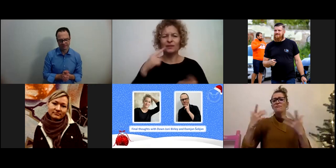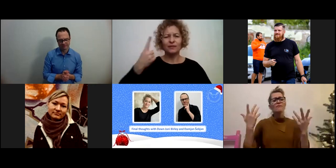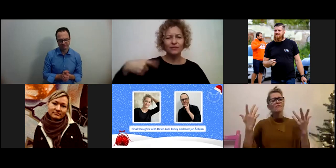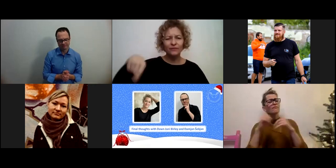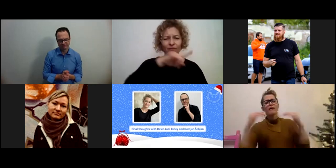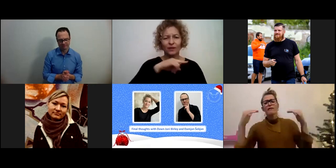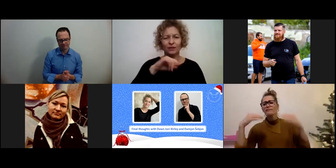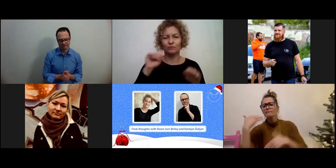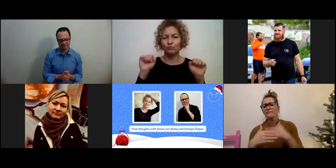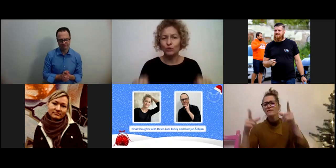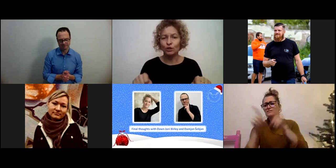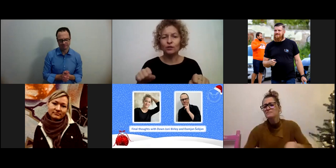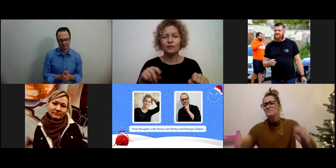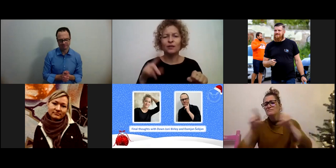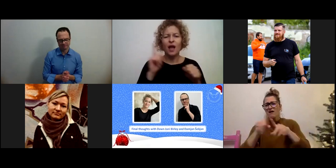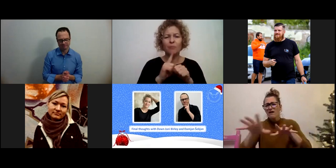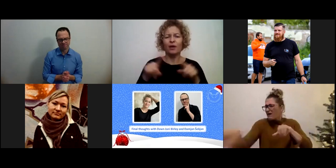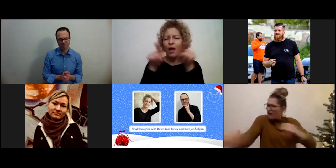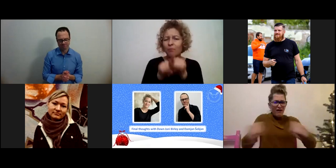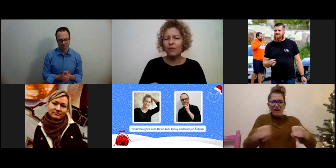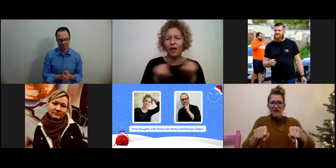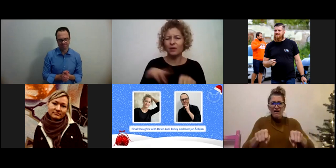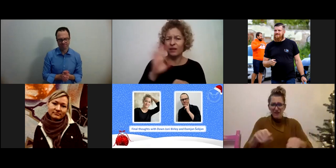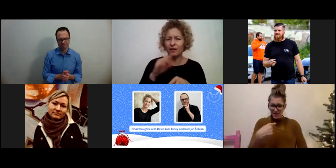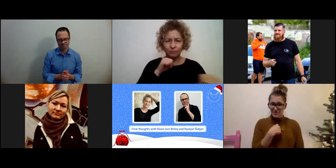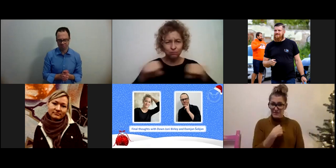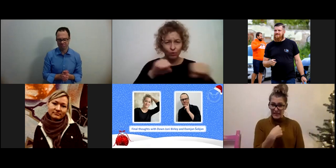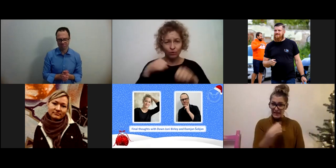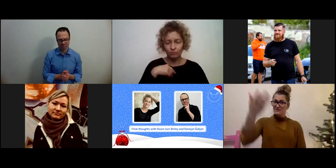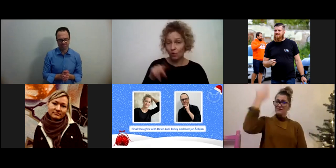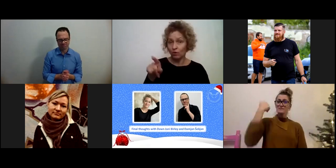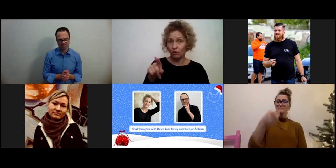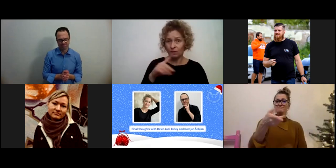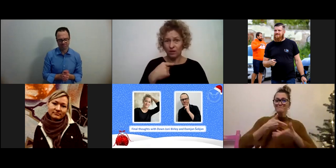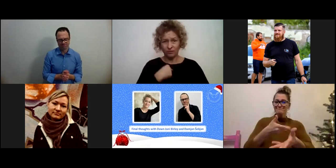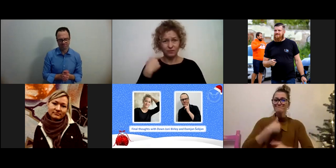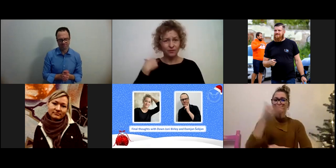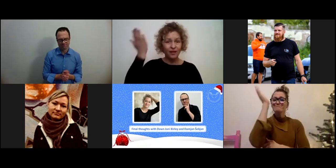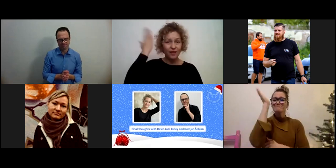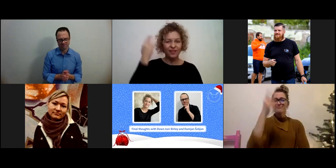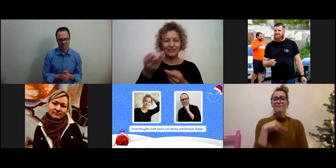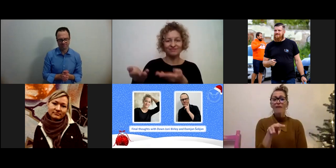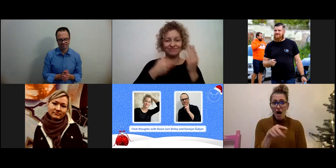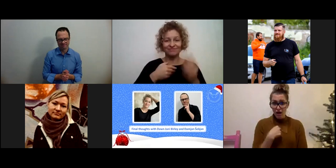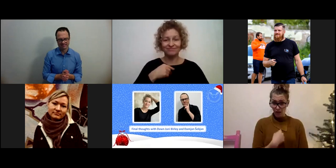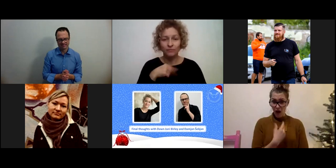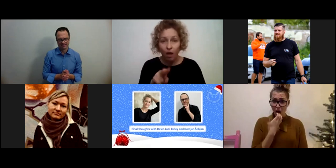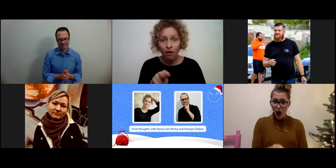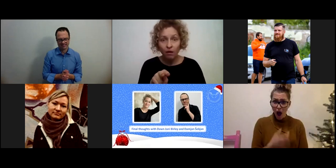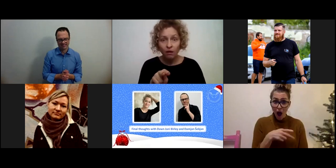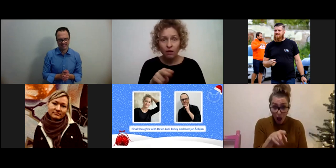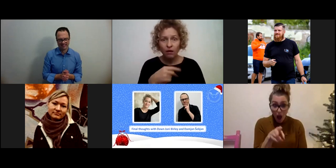have shown us what is possible. You're really picking the stuff up. When you